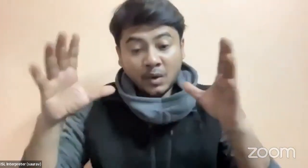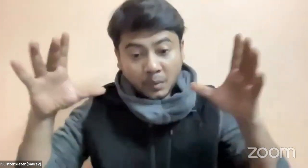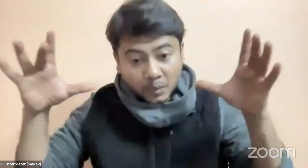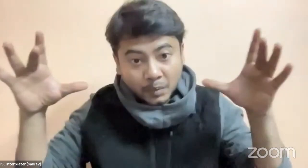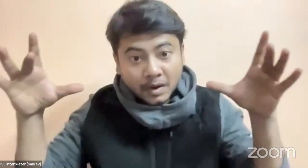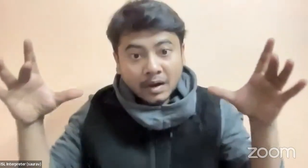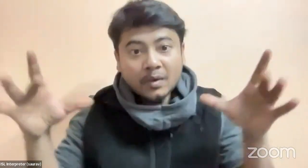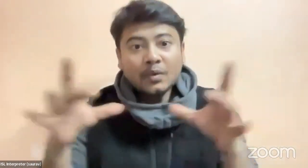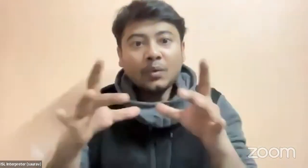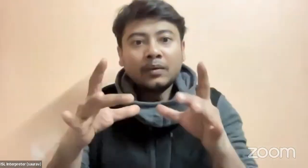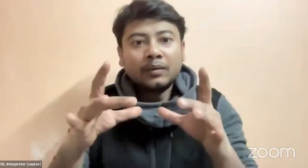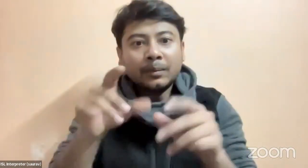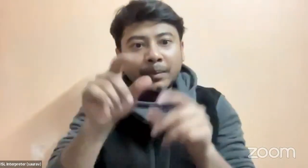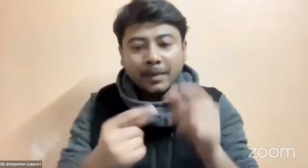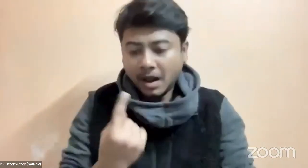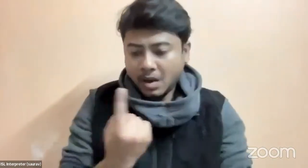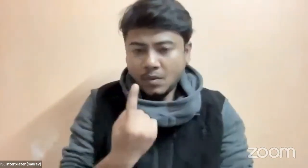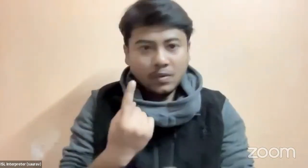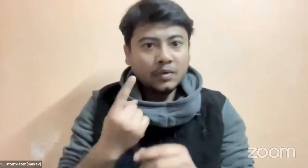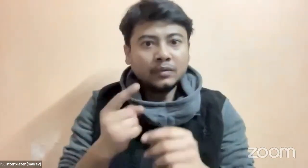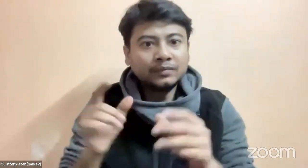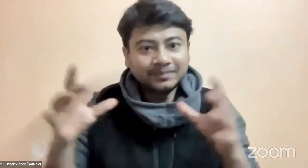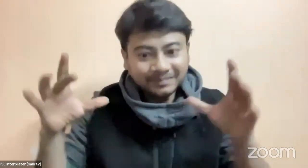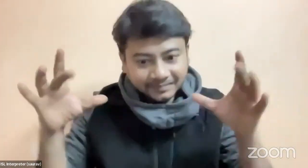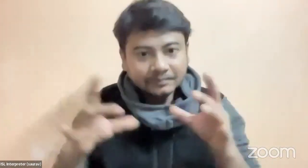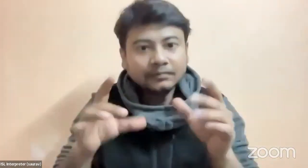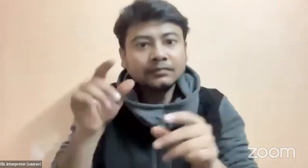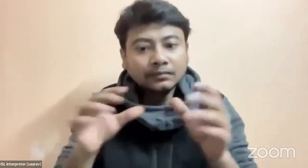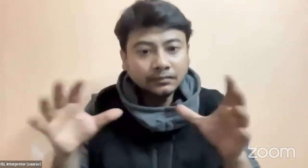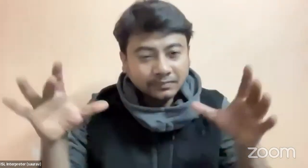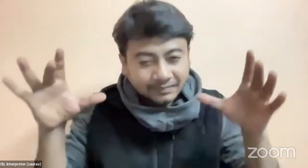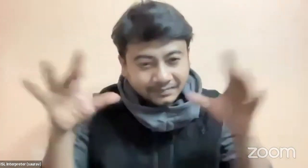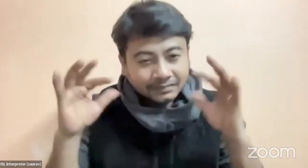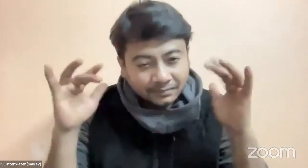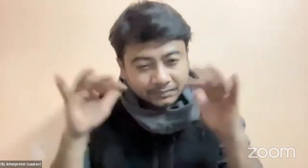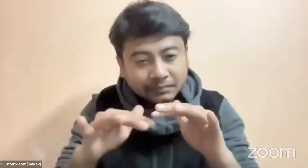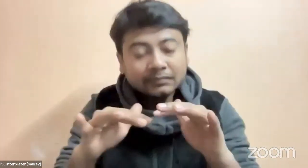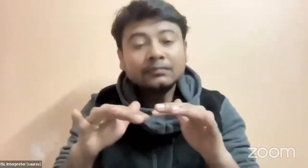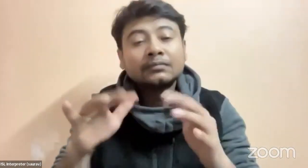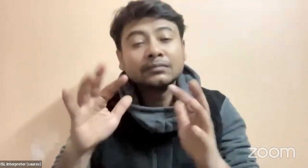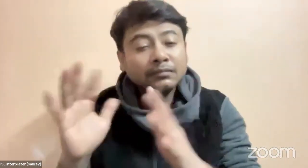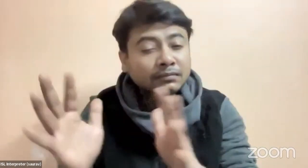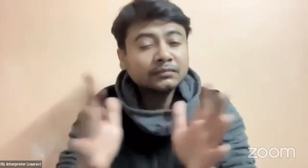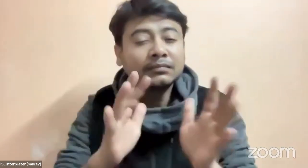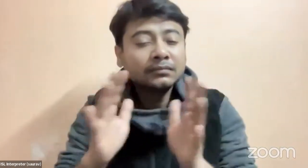congregation coming together and glorifying the Lord.